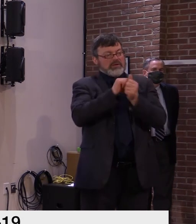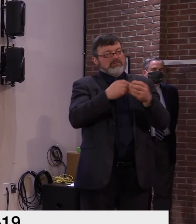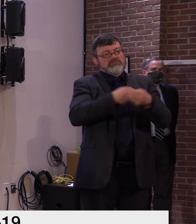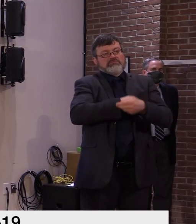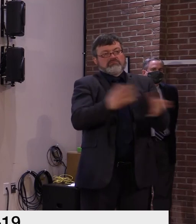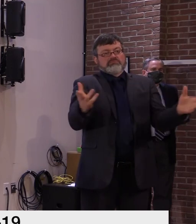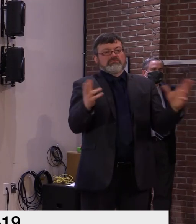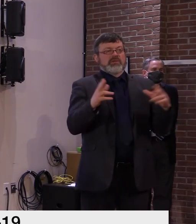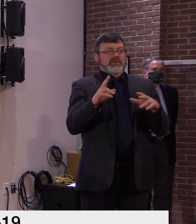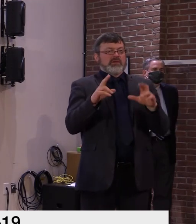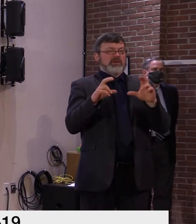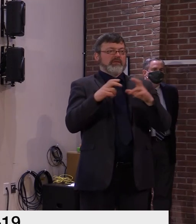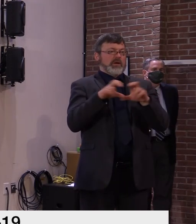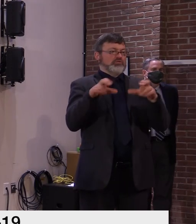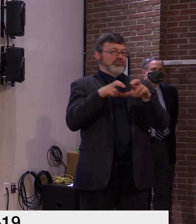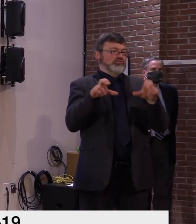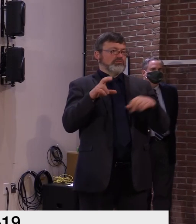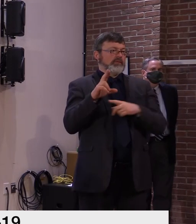All right, good. Thank you.